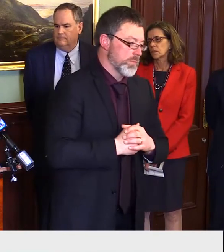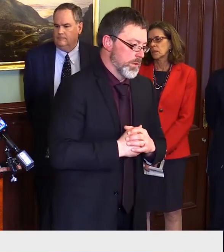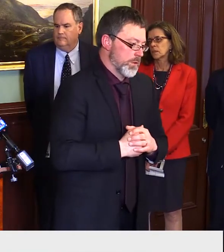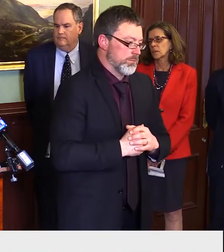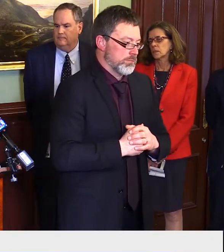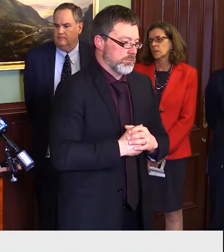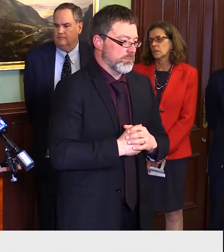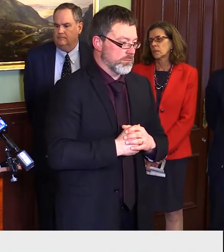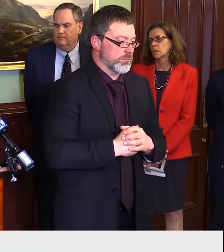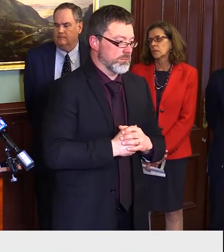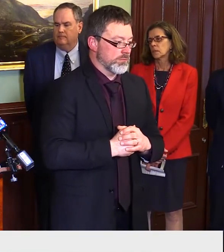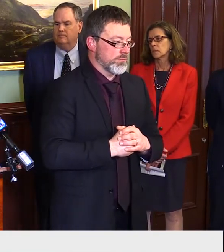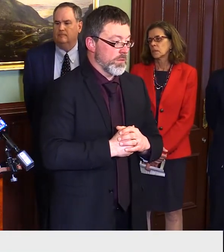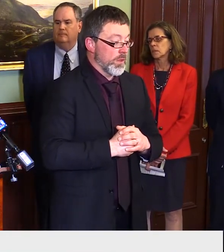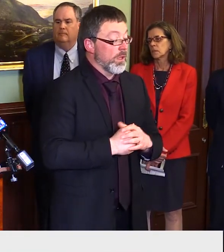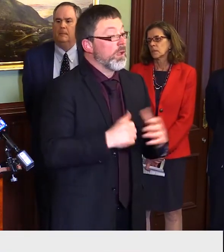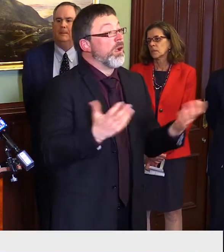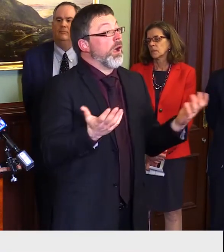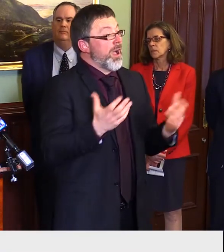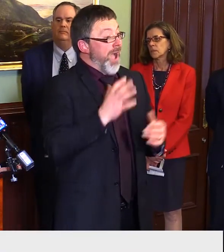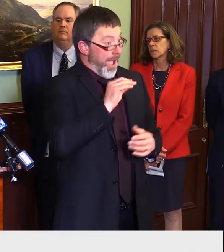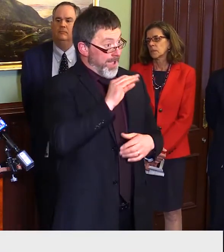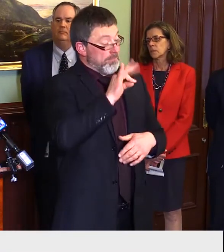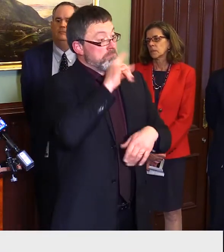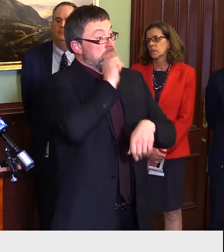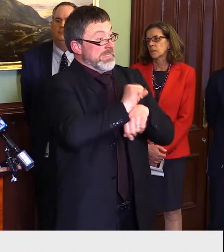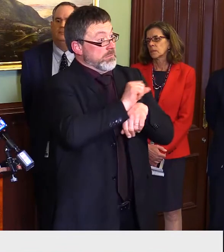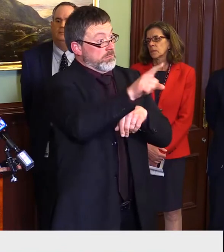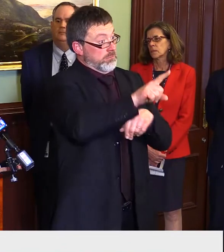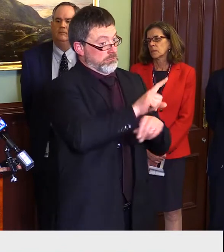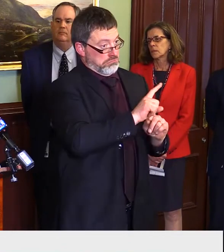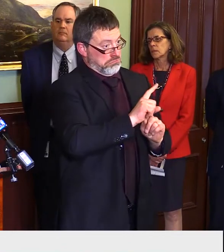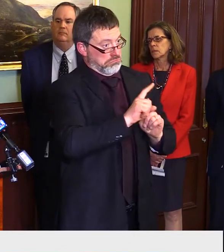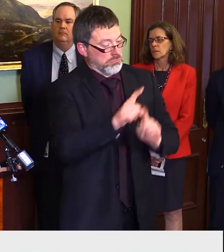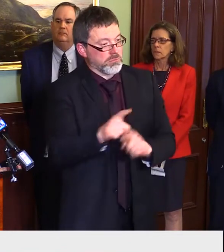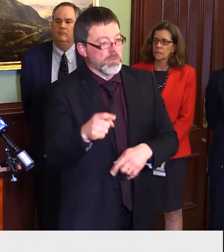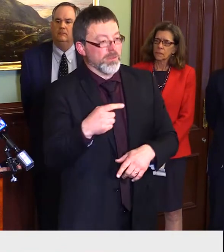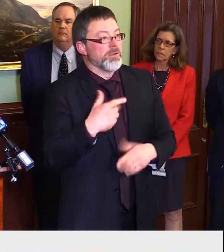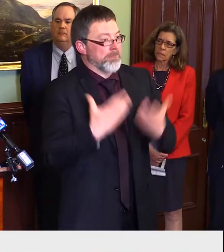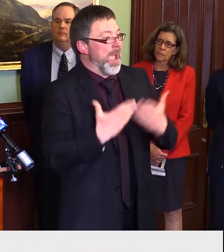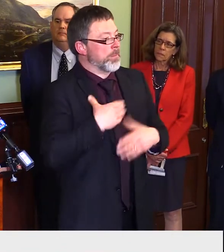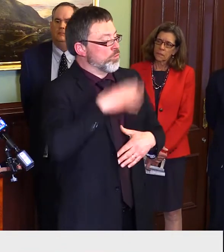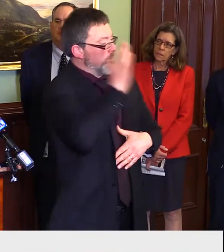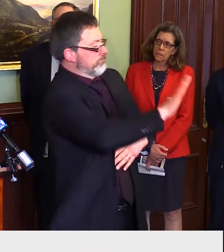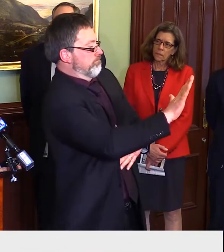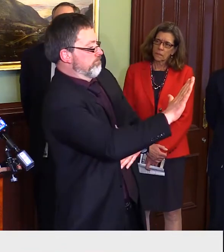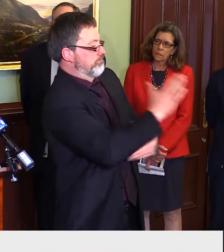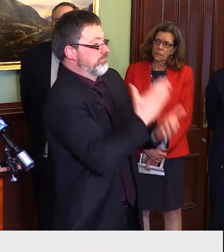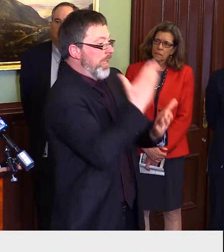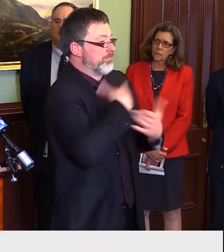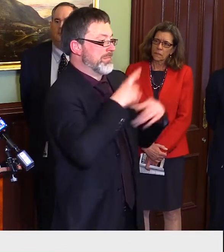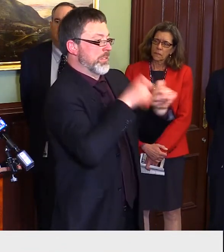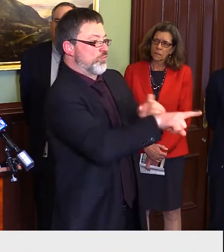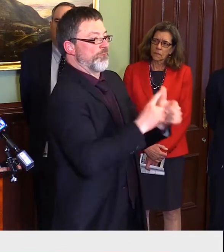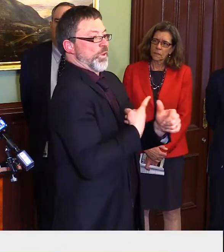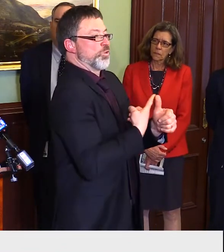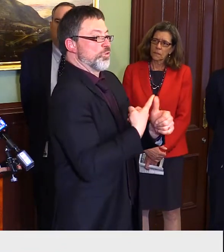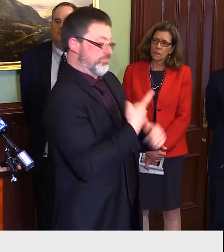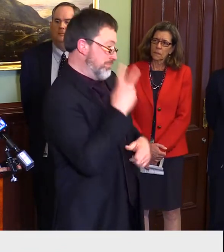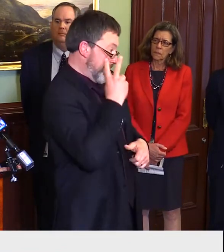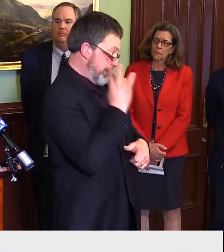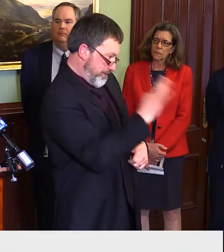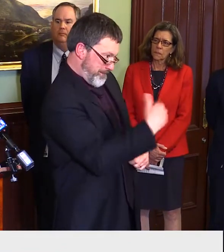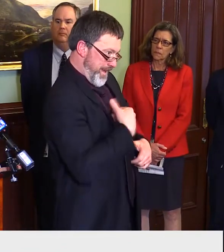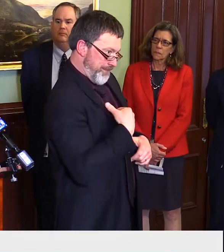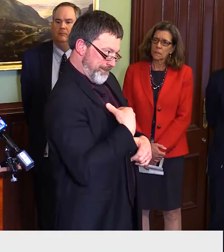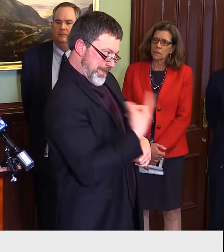to family members and acknowledge that it may create some hardship. Please note that by doing this, we are prioritizing the health and safety of the